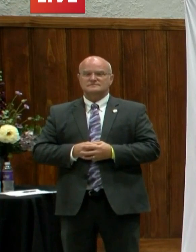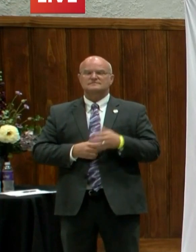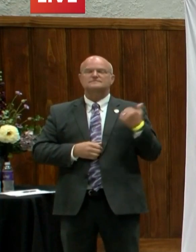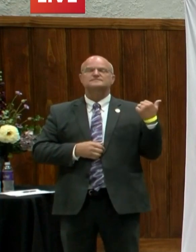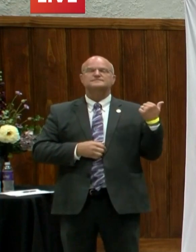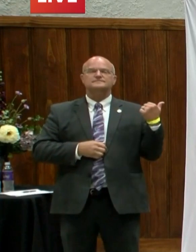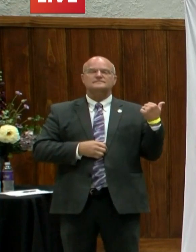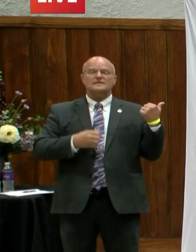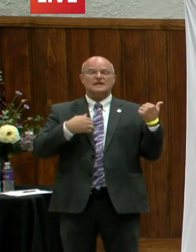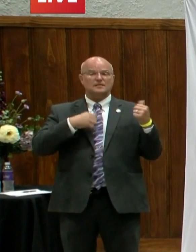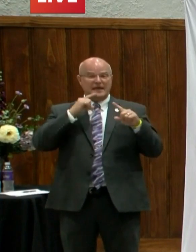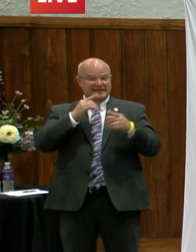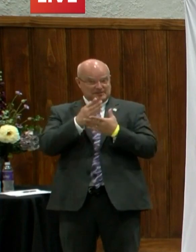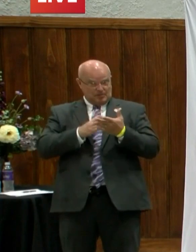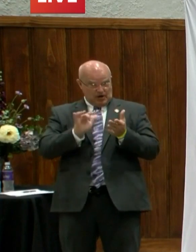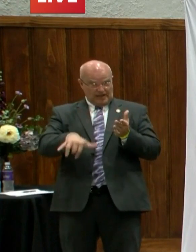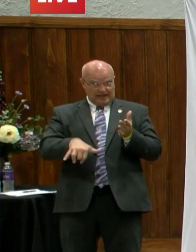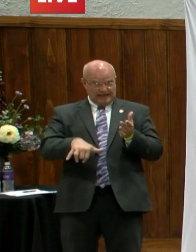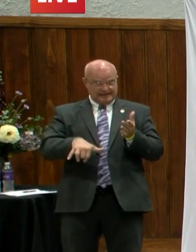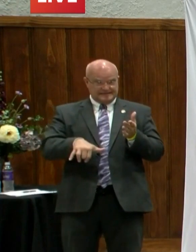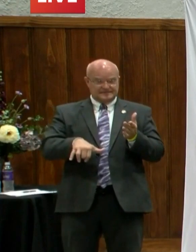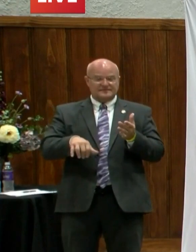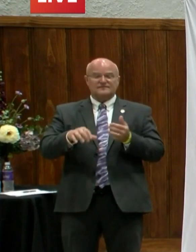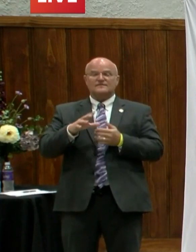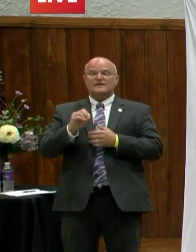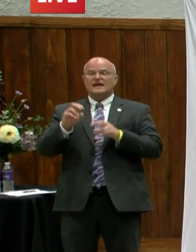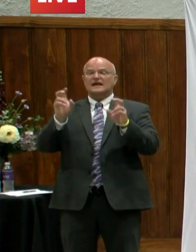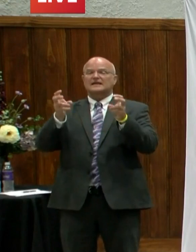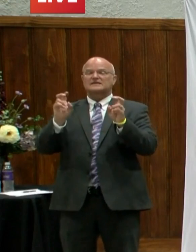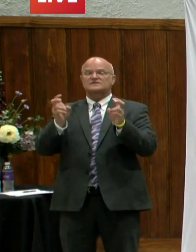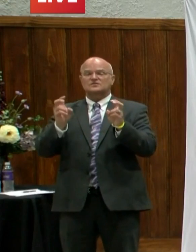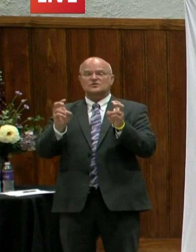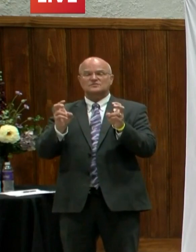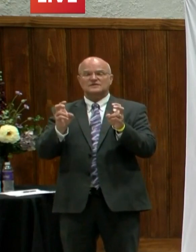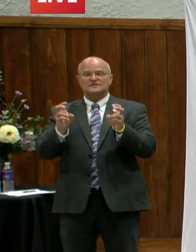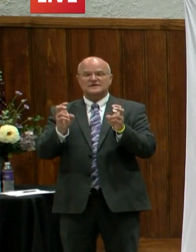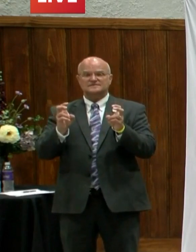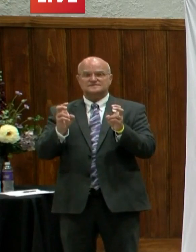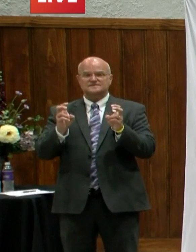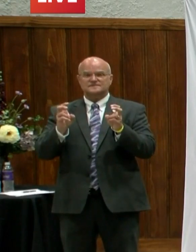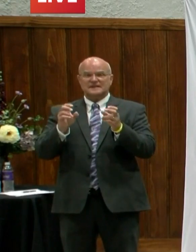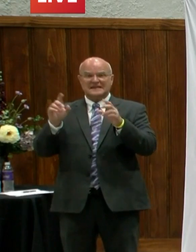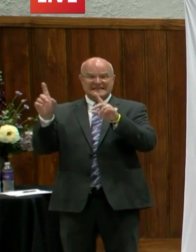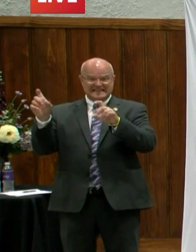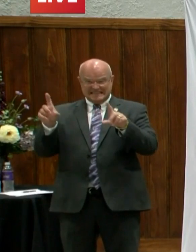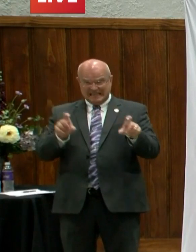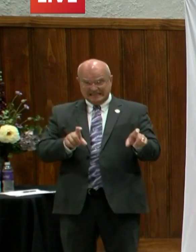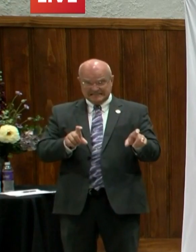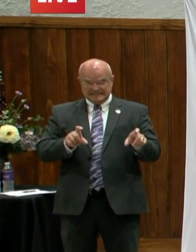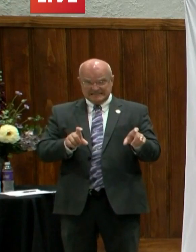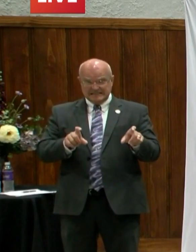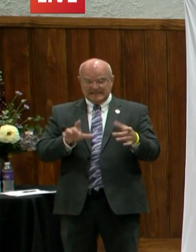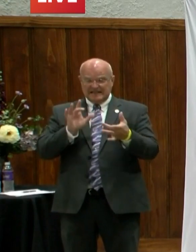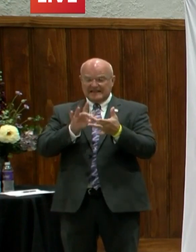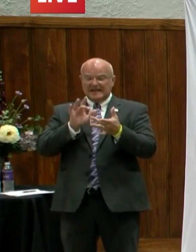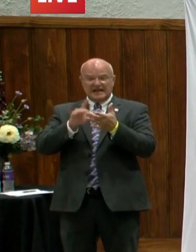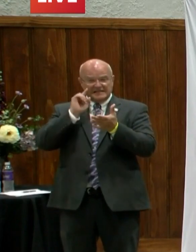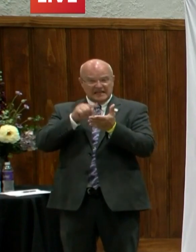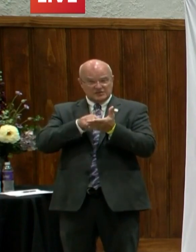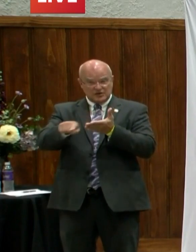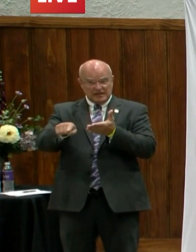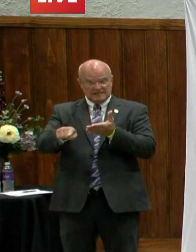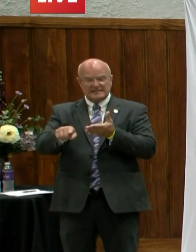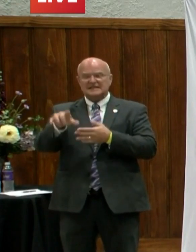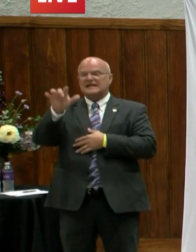Let me answer part of that. And in terms of the testing, the contact